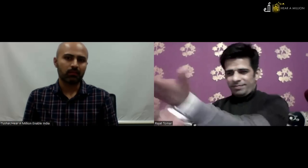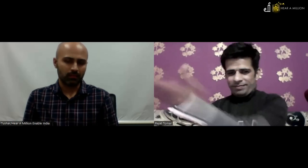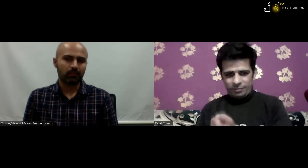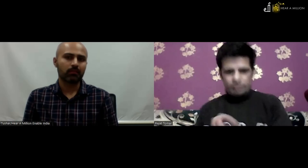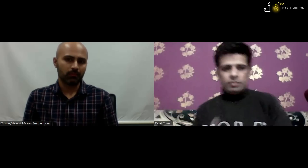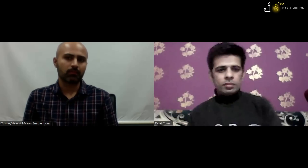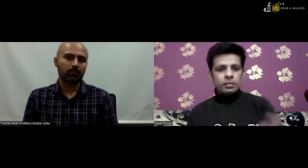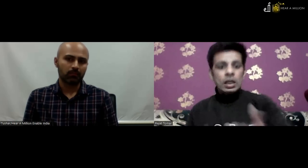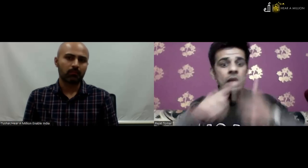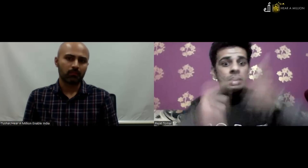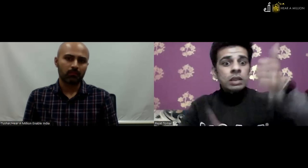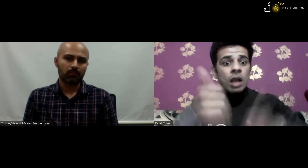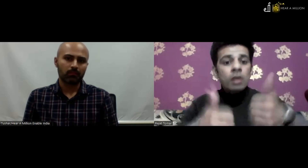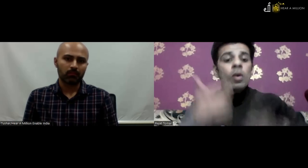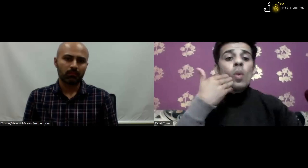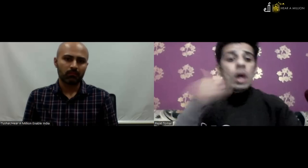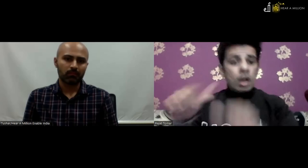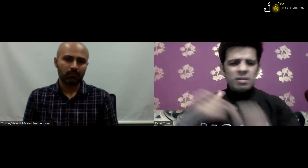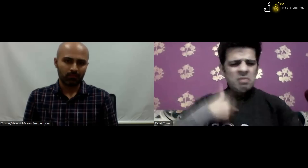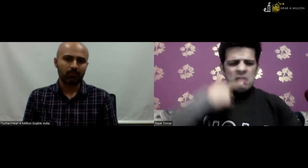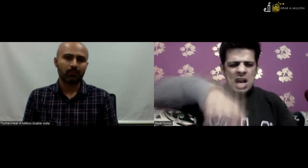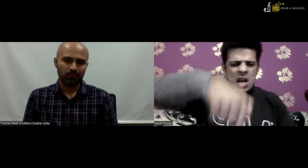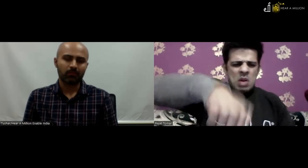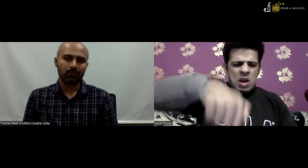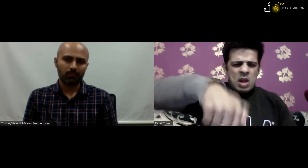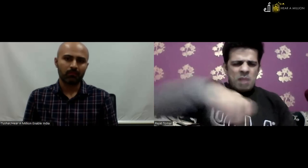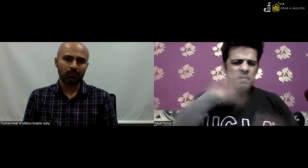the license, and applied.